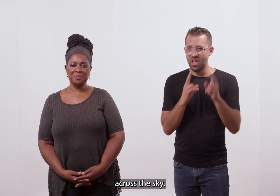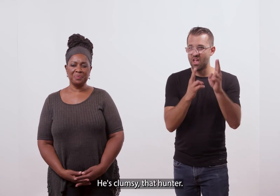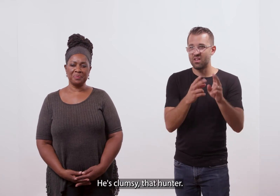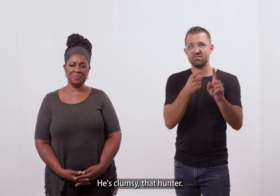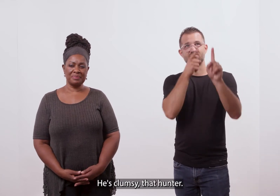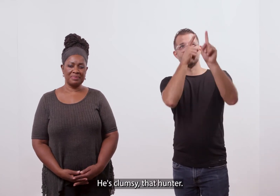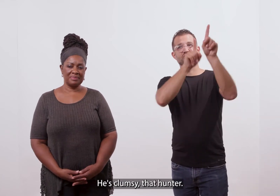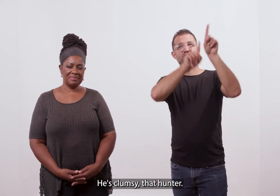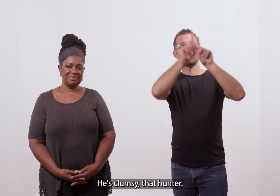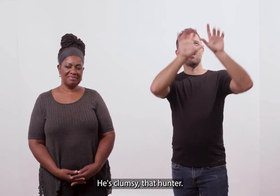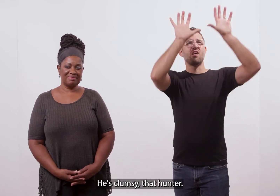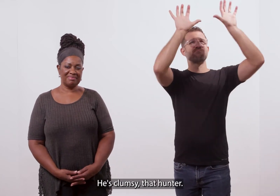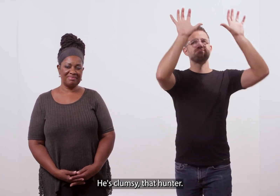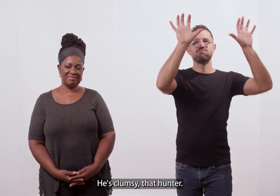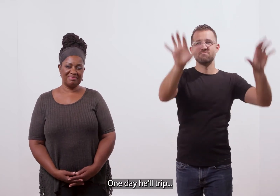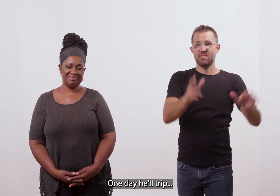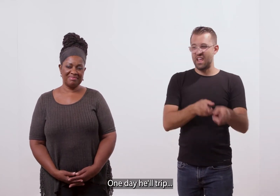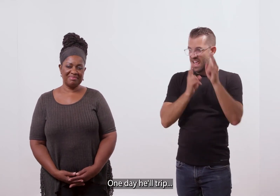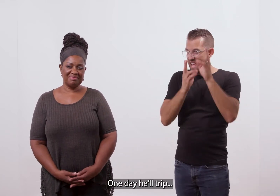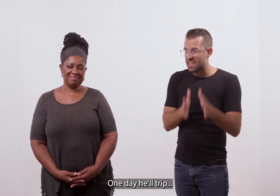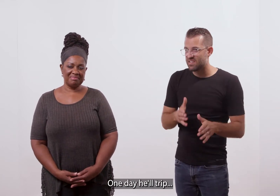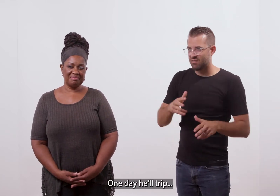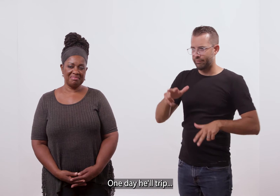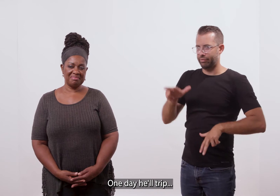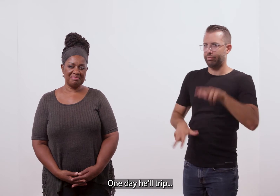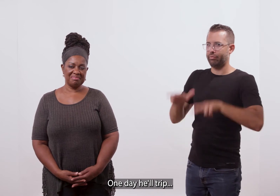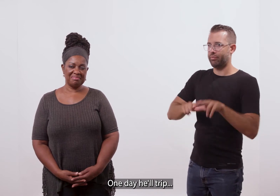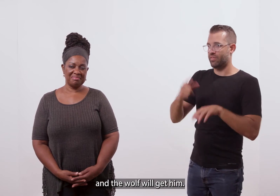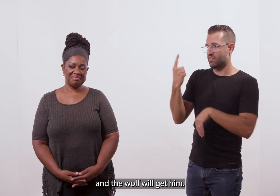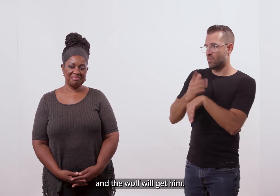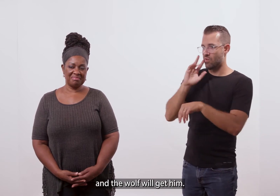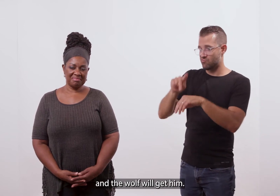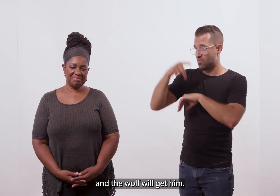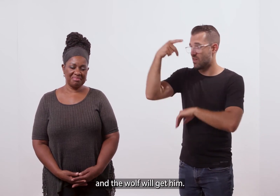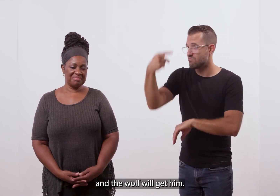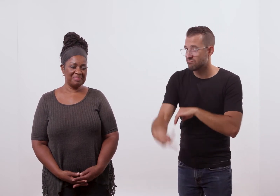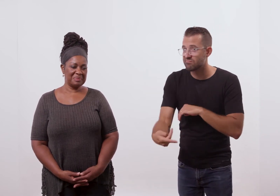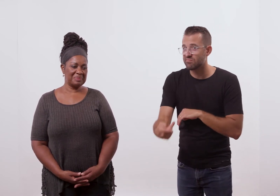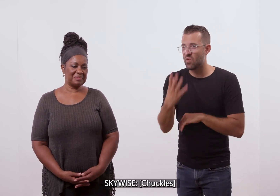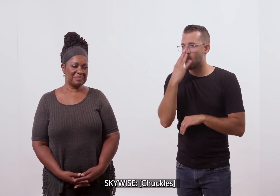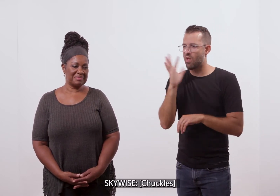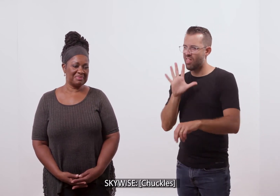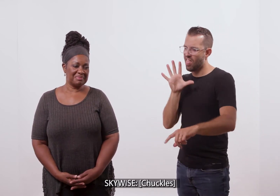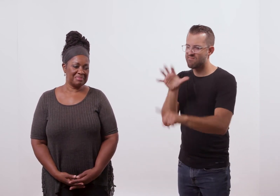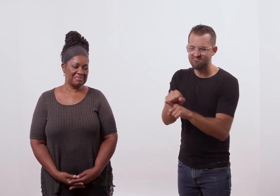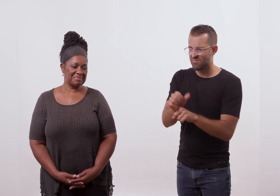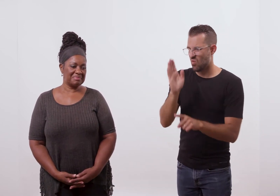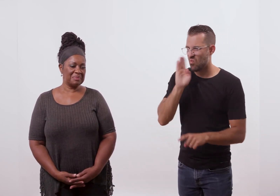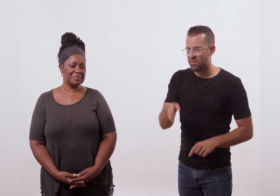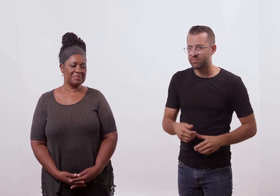he's clumsy, that hunter. One day he'll trip, and the wolf will get him.